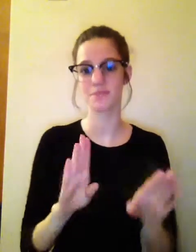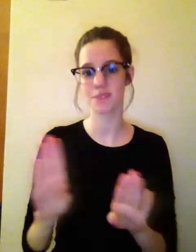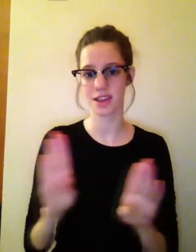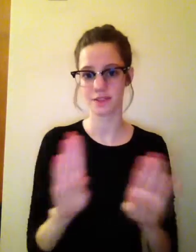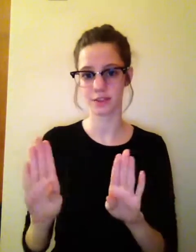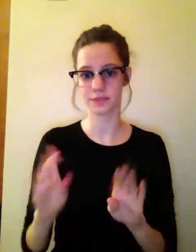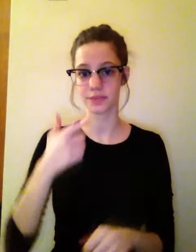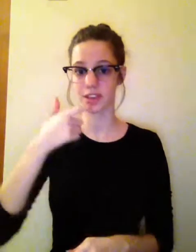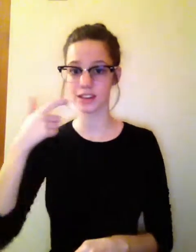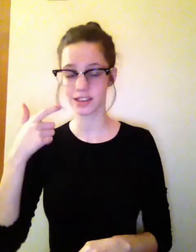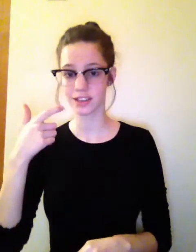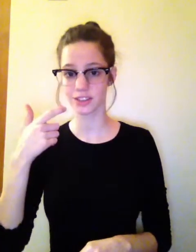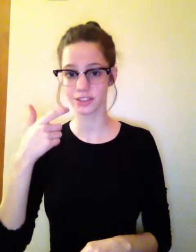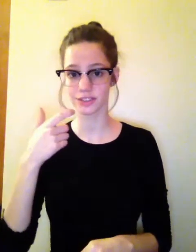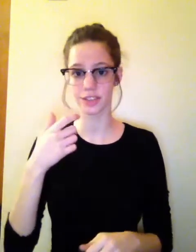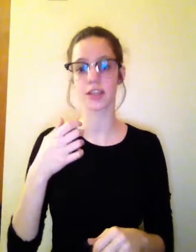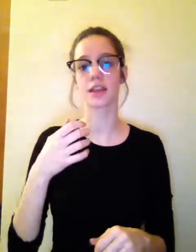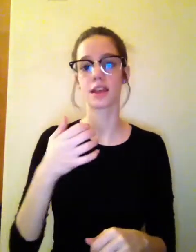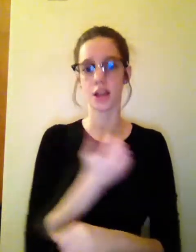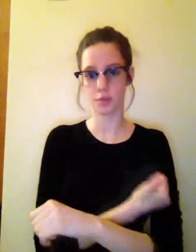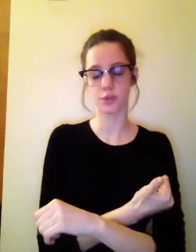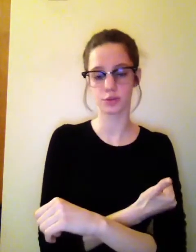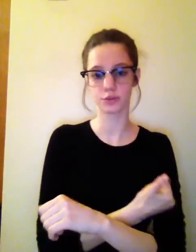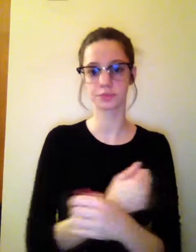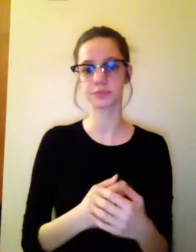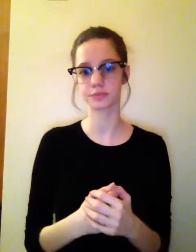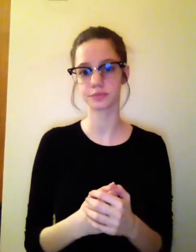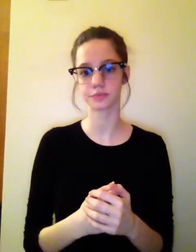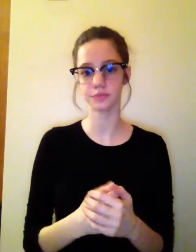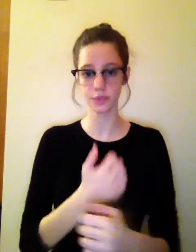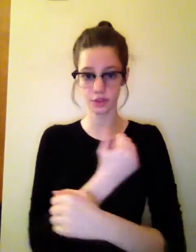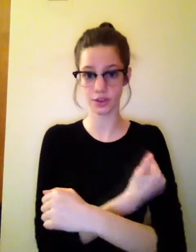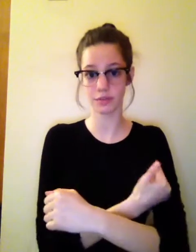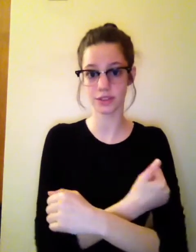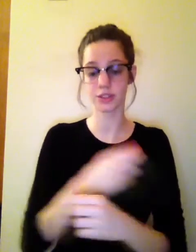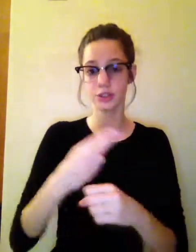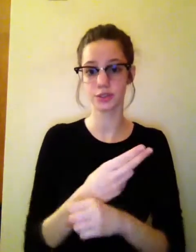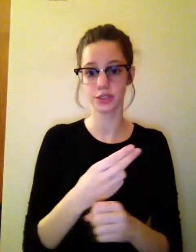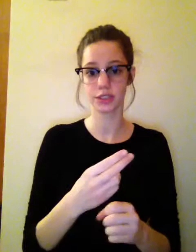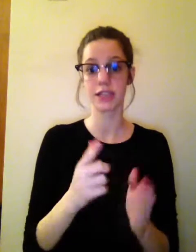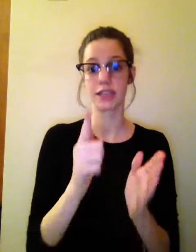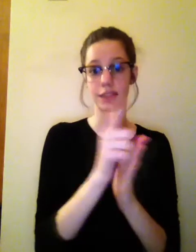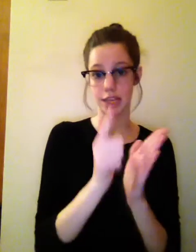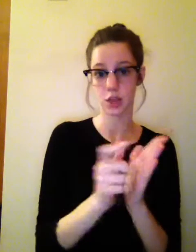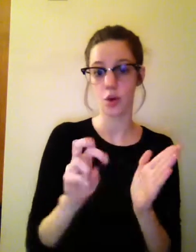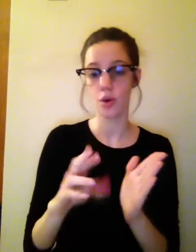Addiction versus abuse. Drug abuse is when you use legal or illegal substances in ways you